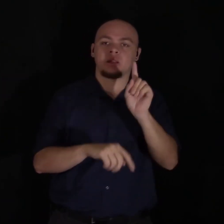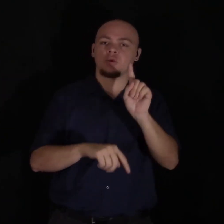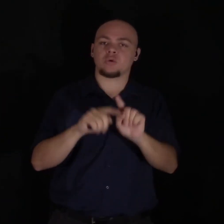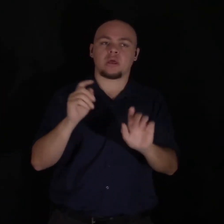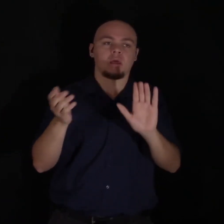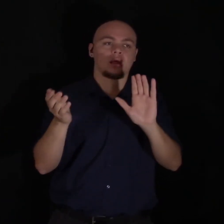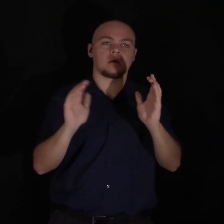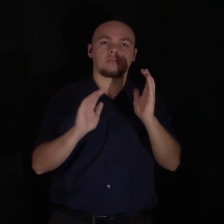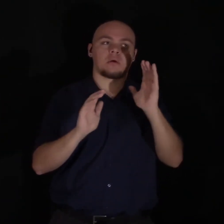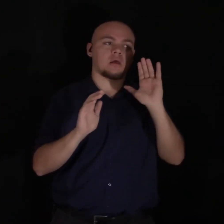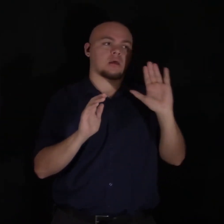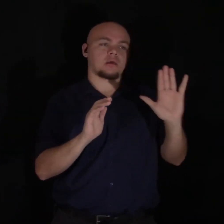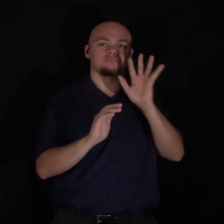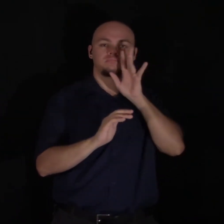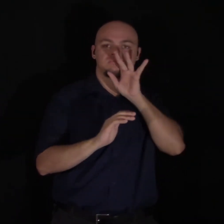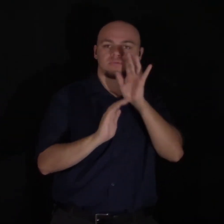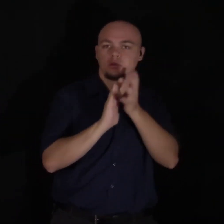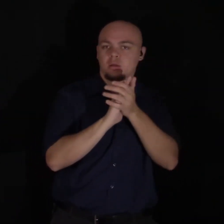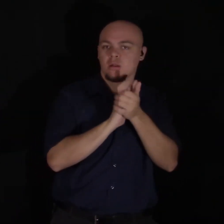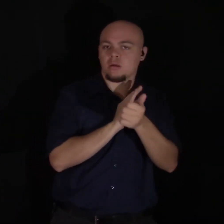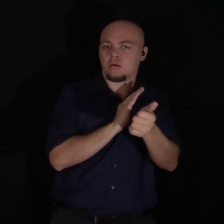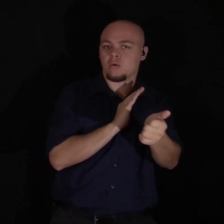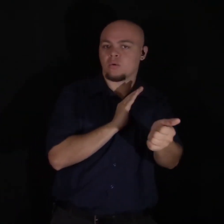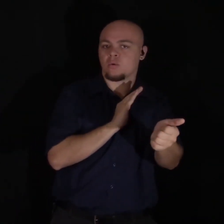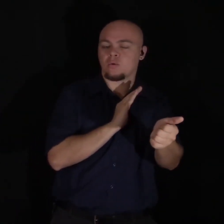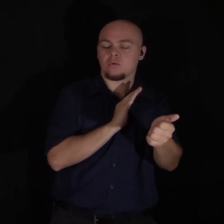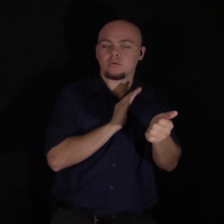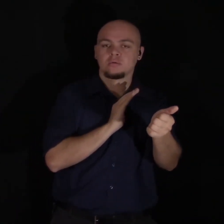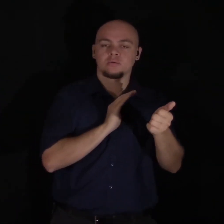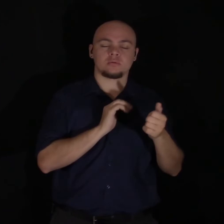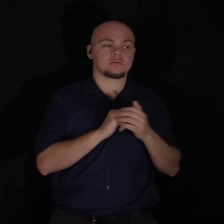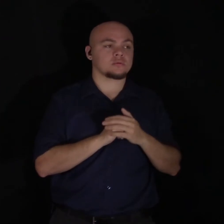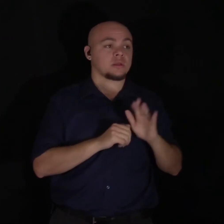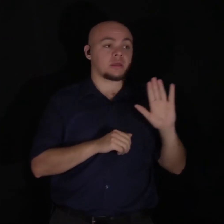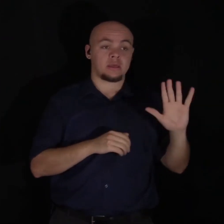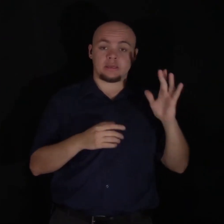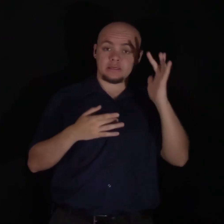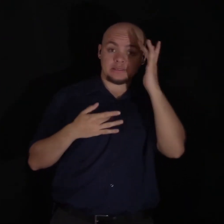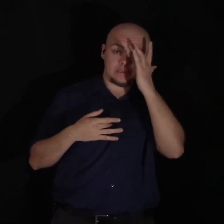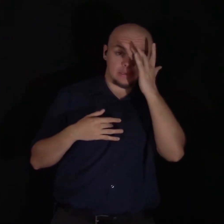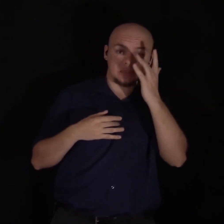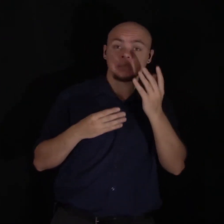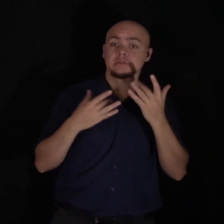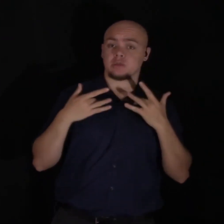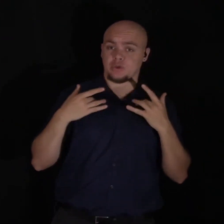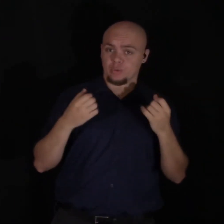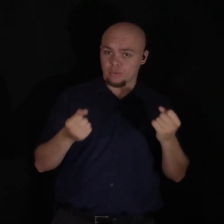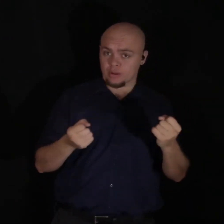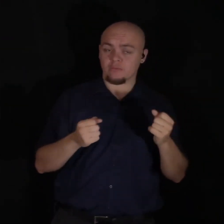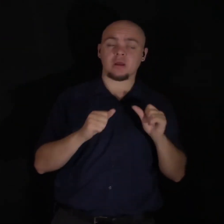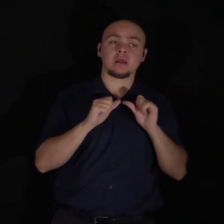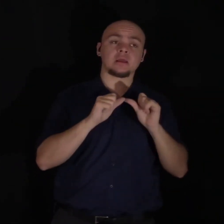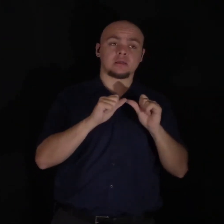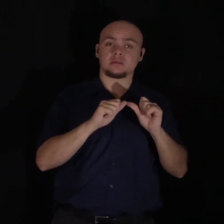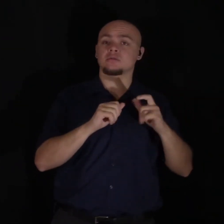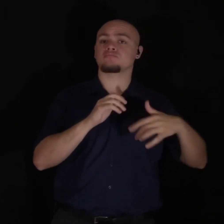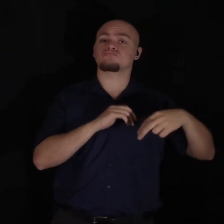eloquence. He is now much recovered from his illness, and is continually on deck, apparently watching